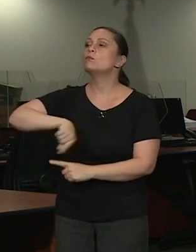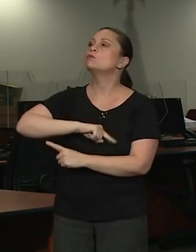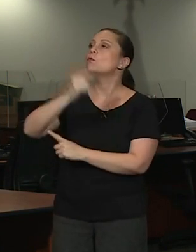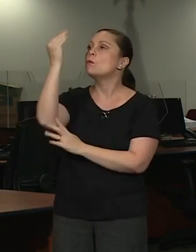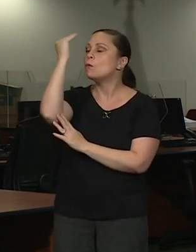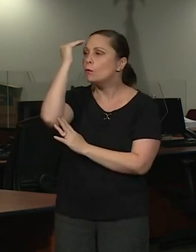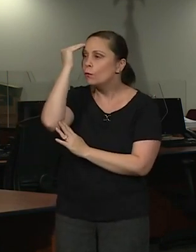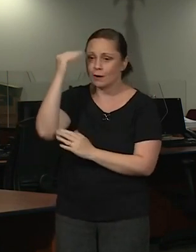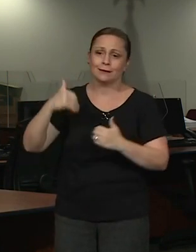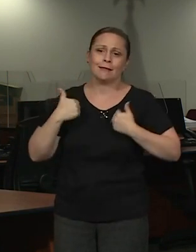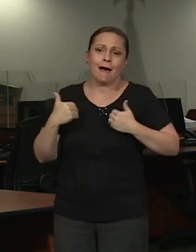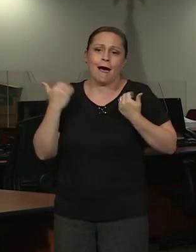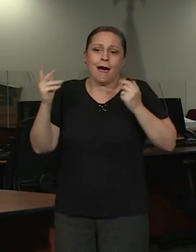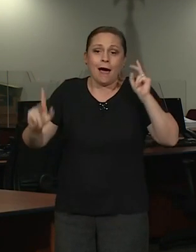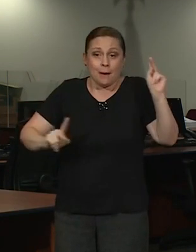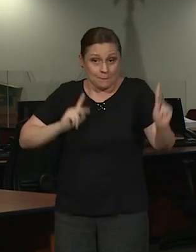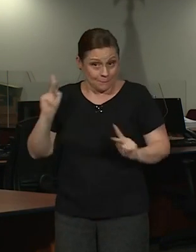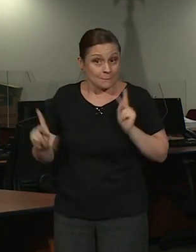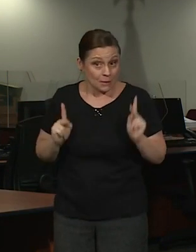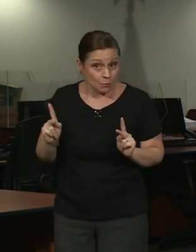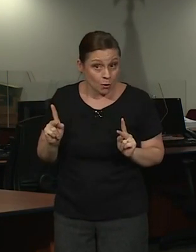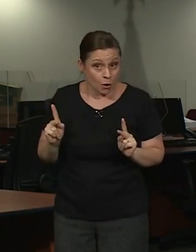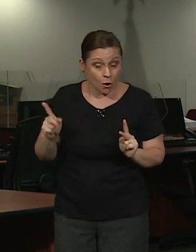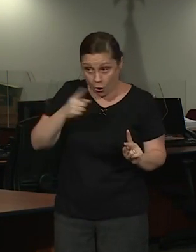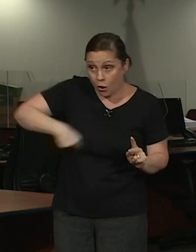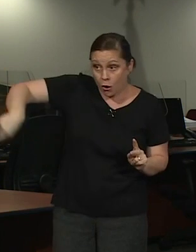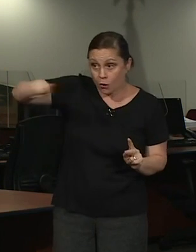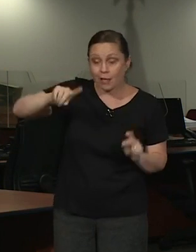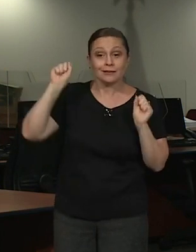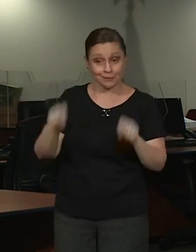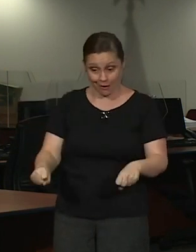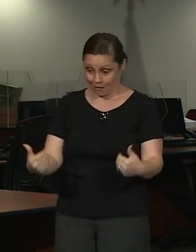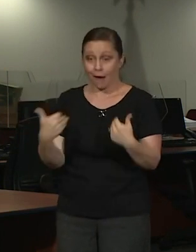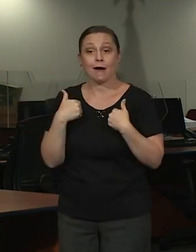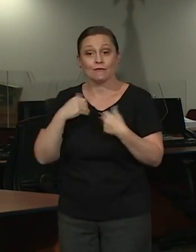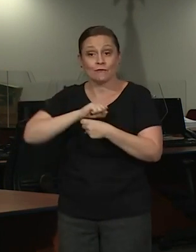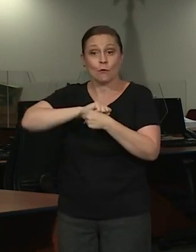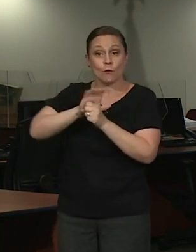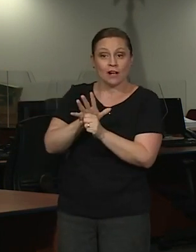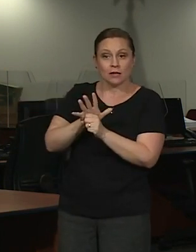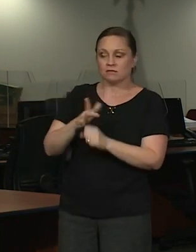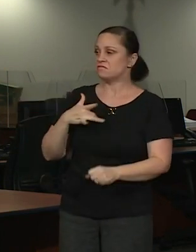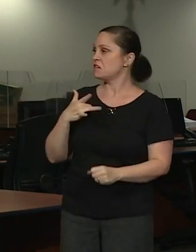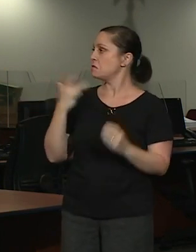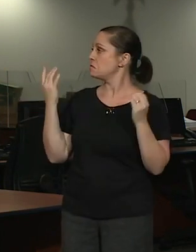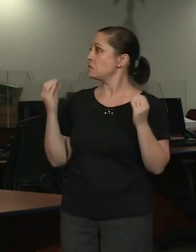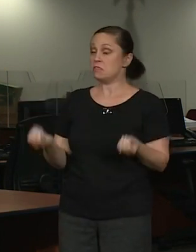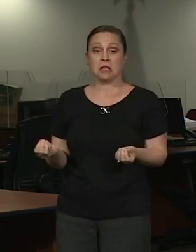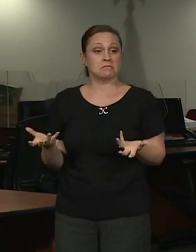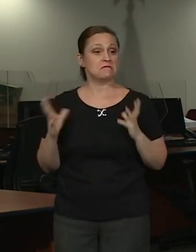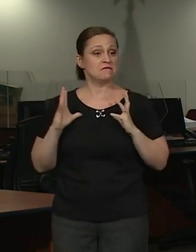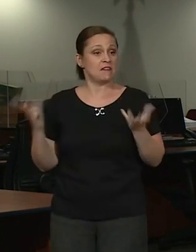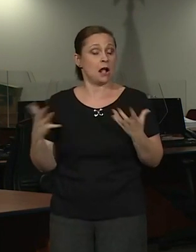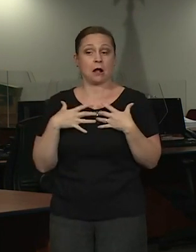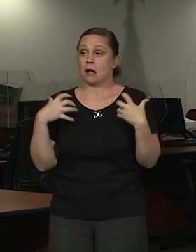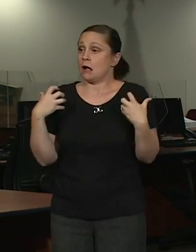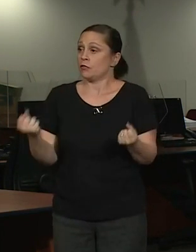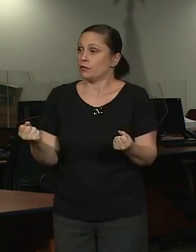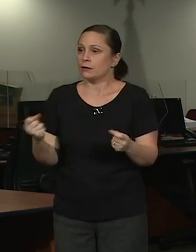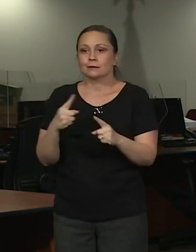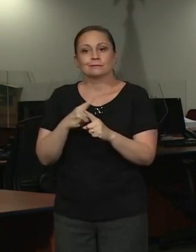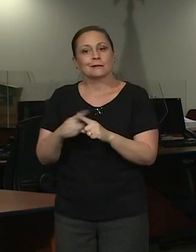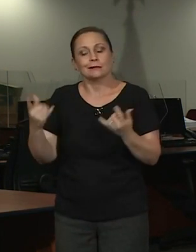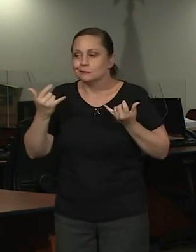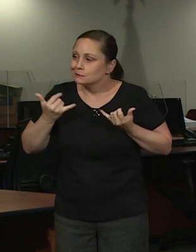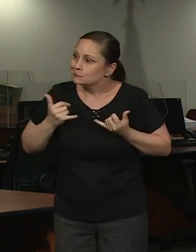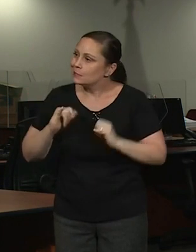young people can have this disease and not know it. And they feel completely healthy, yet they are